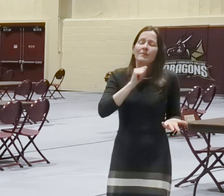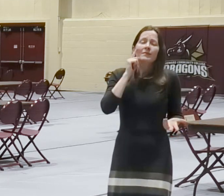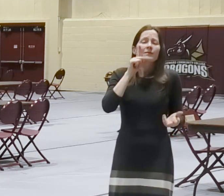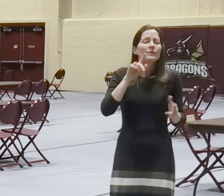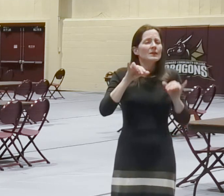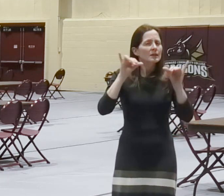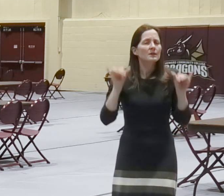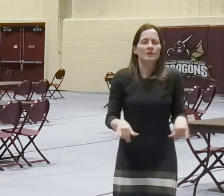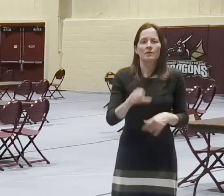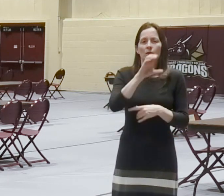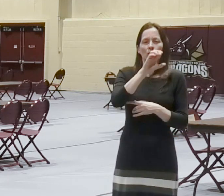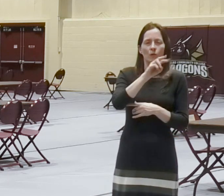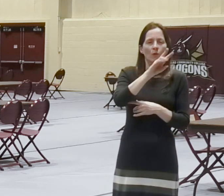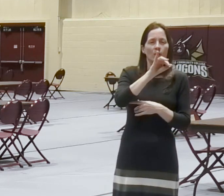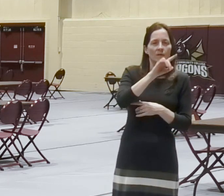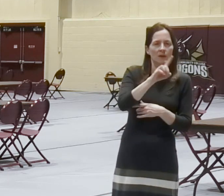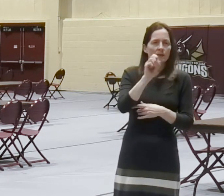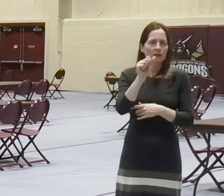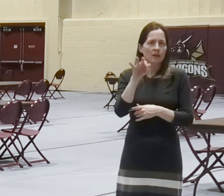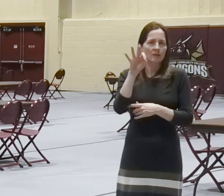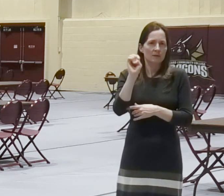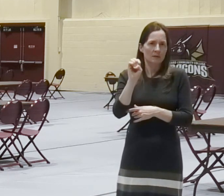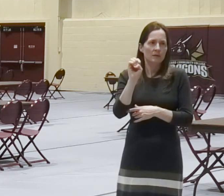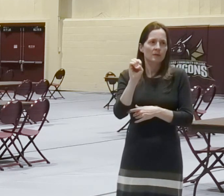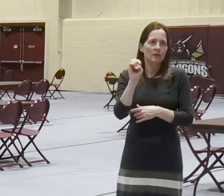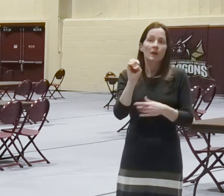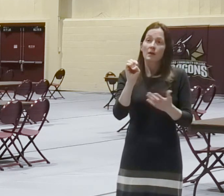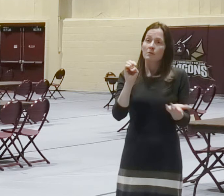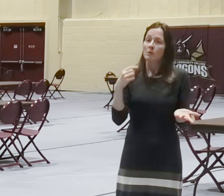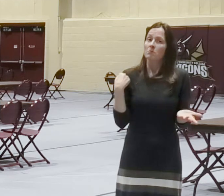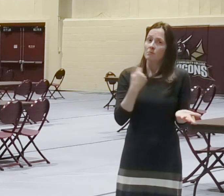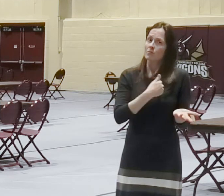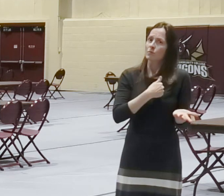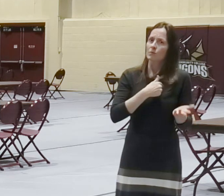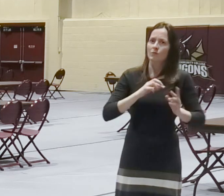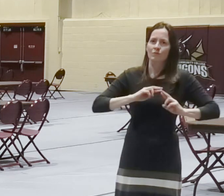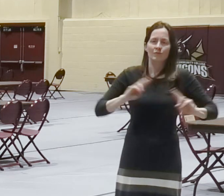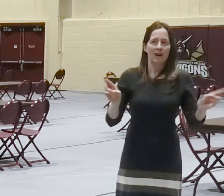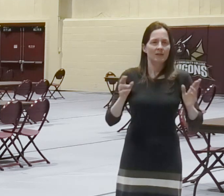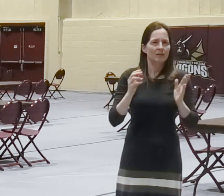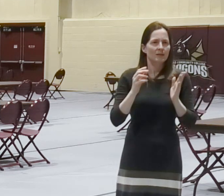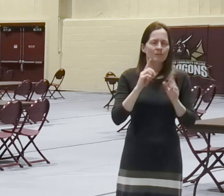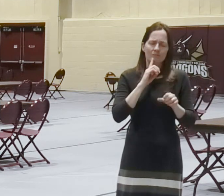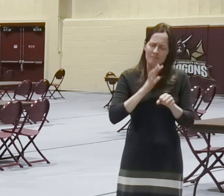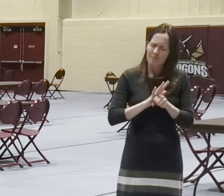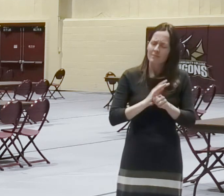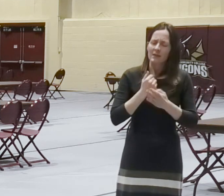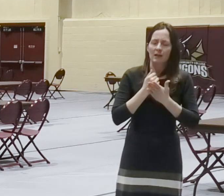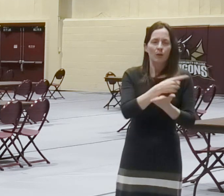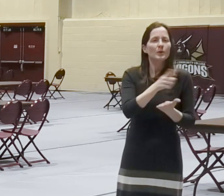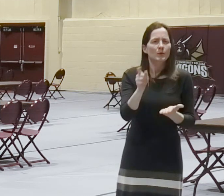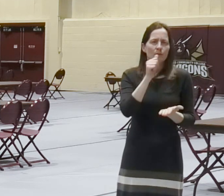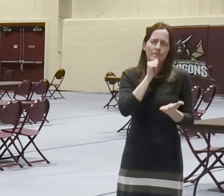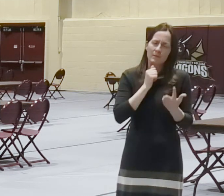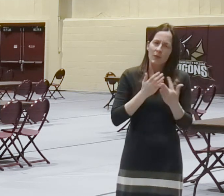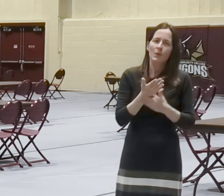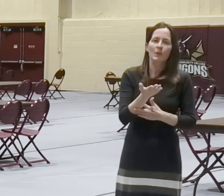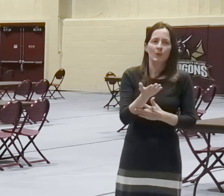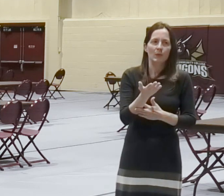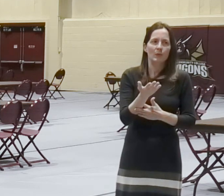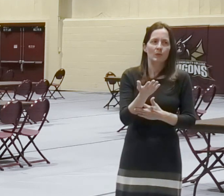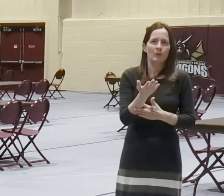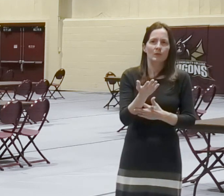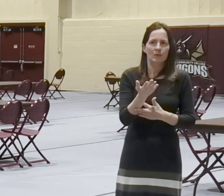safe. We stand ready and fully committed to help you through this, and are grateful